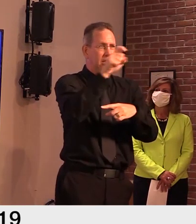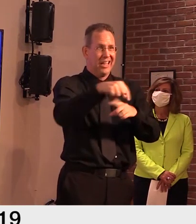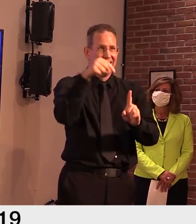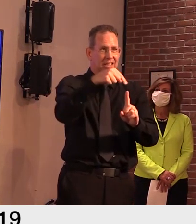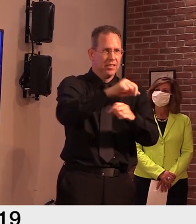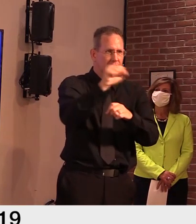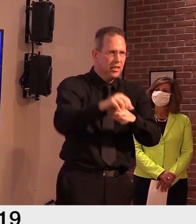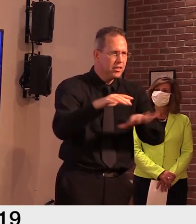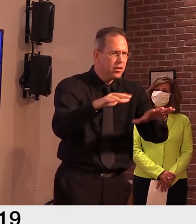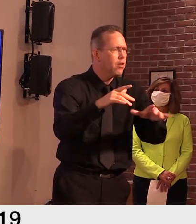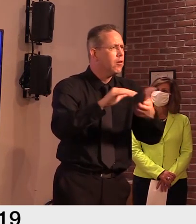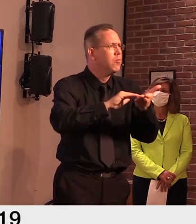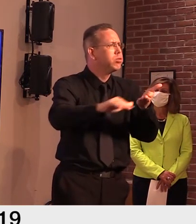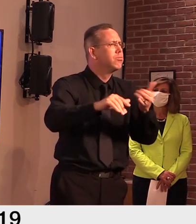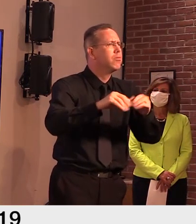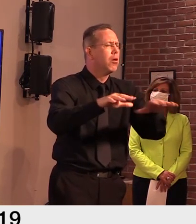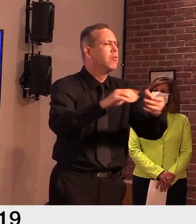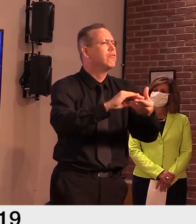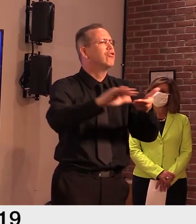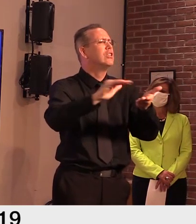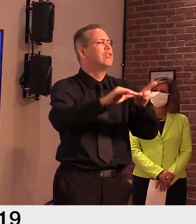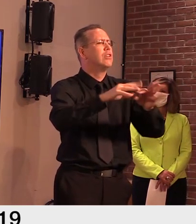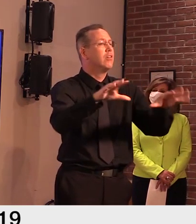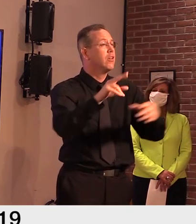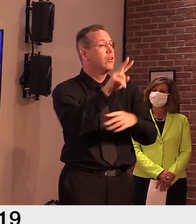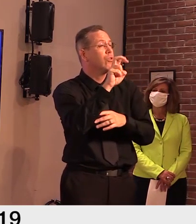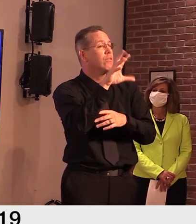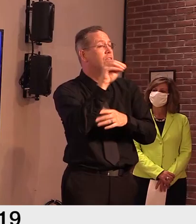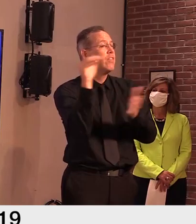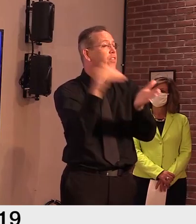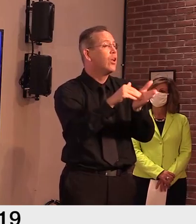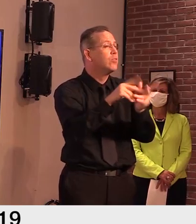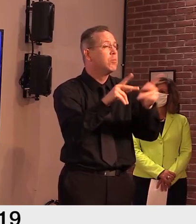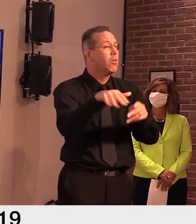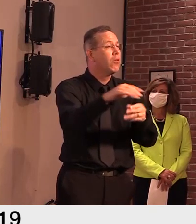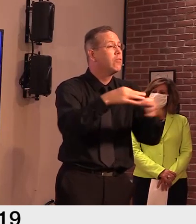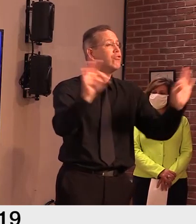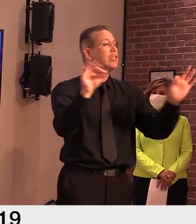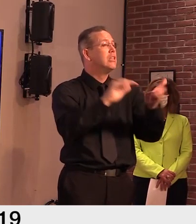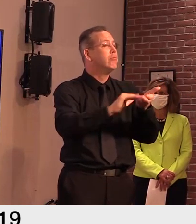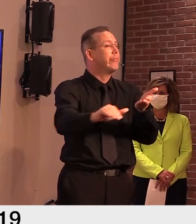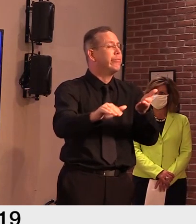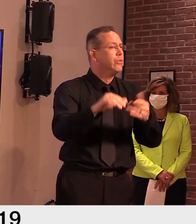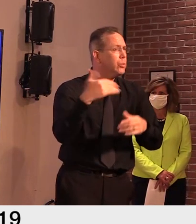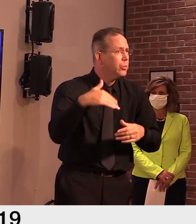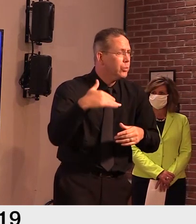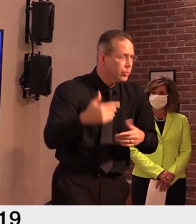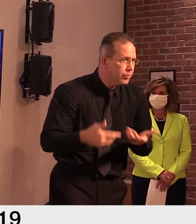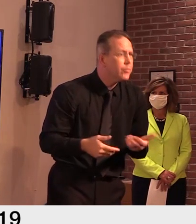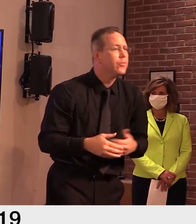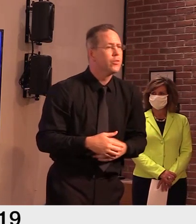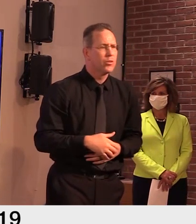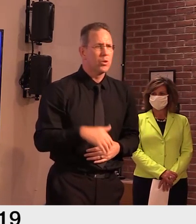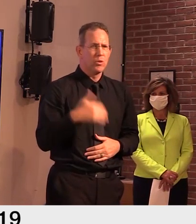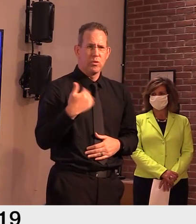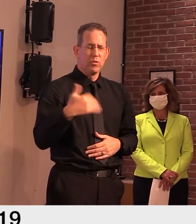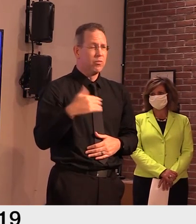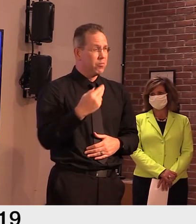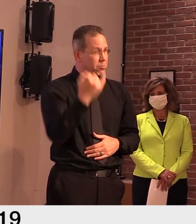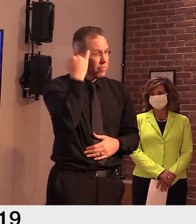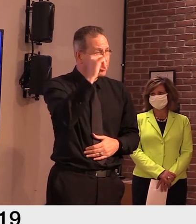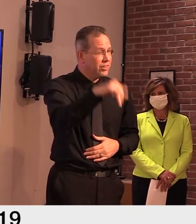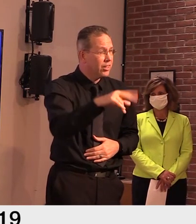2,000 Union soldiers with him delivered orders informing residents that the emancipation would be enforced in